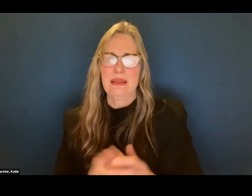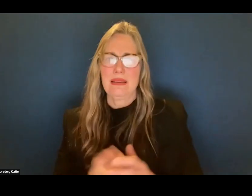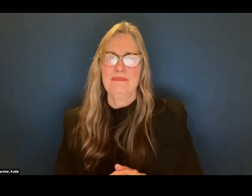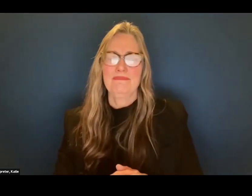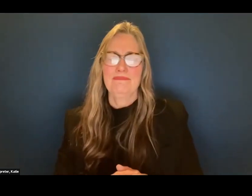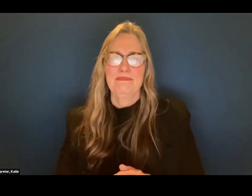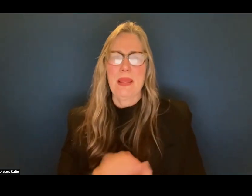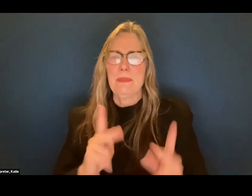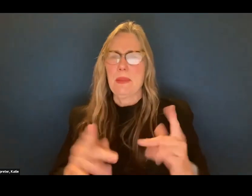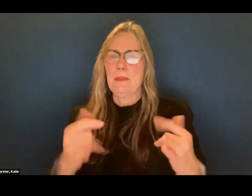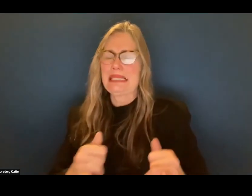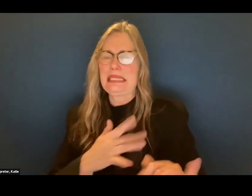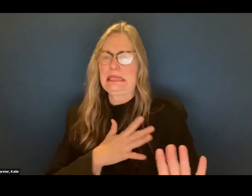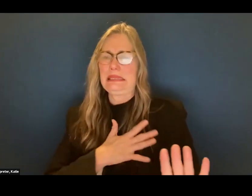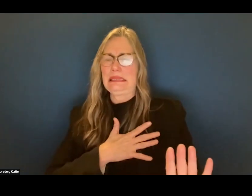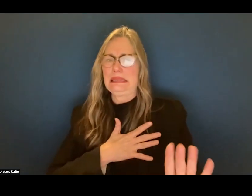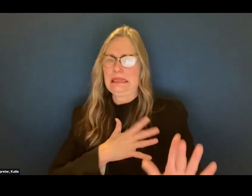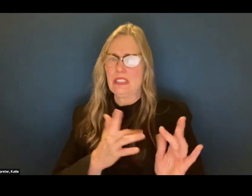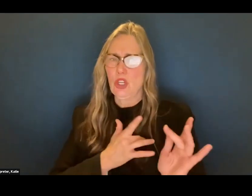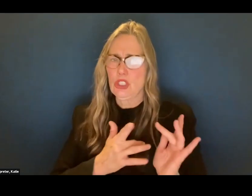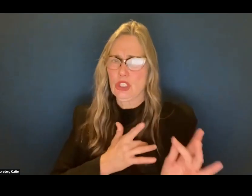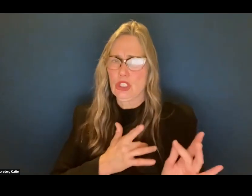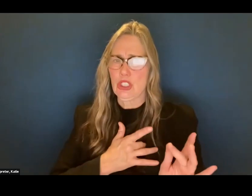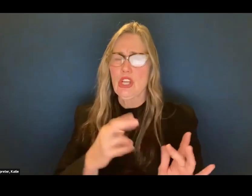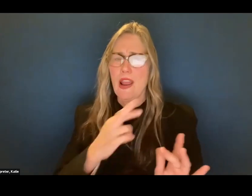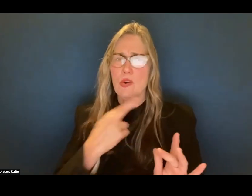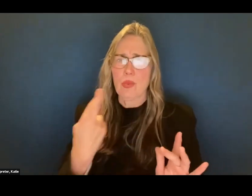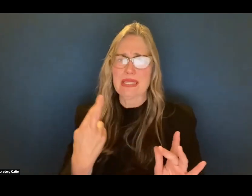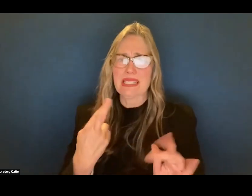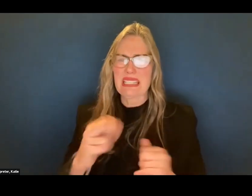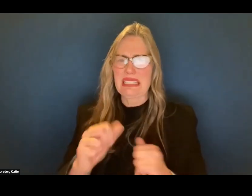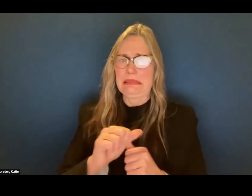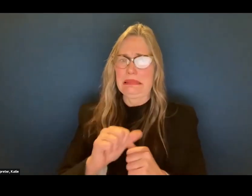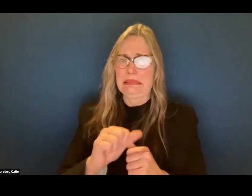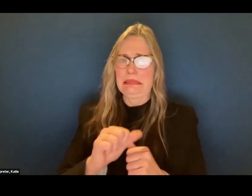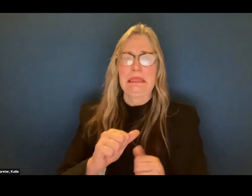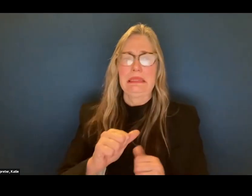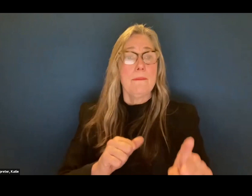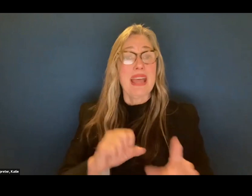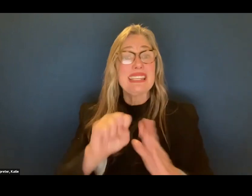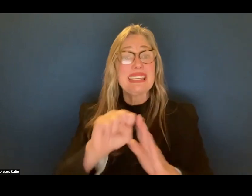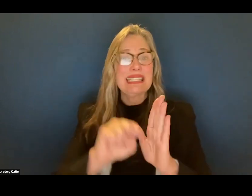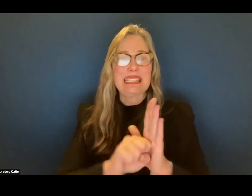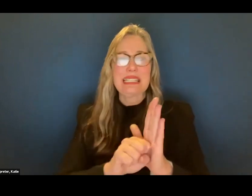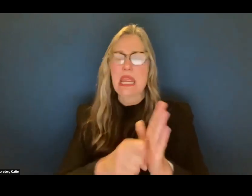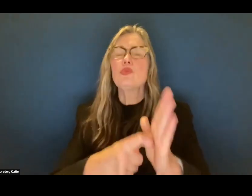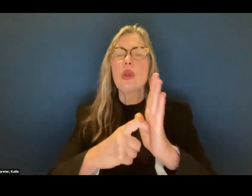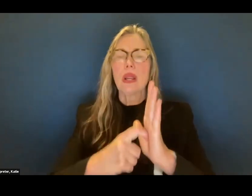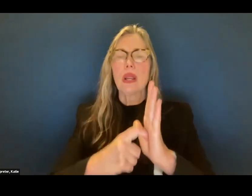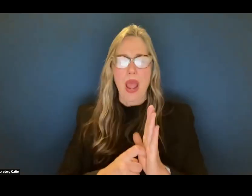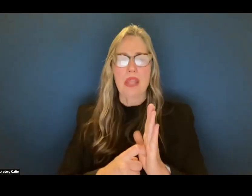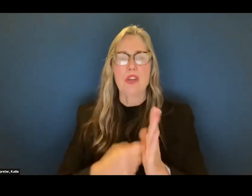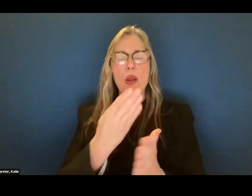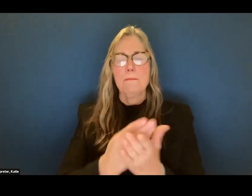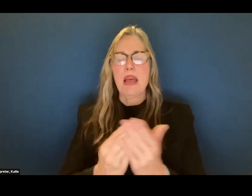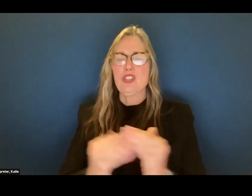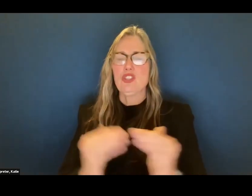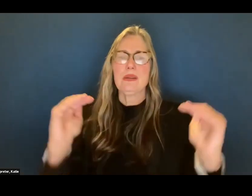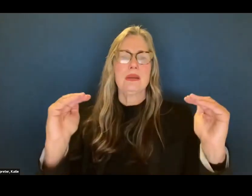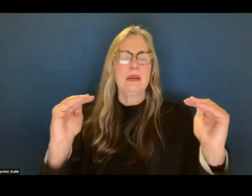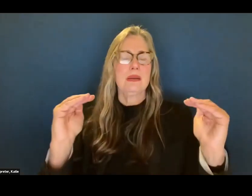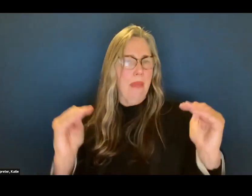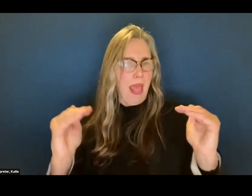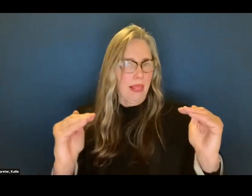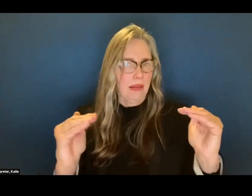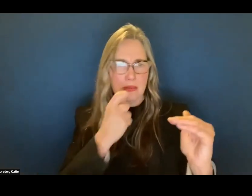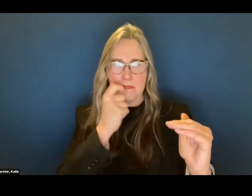please. What we need to remember is in the state budget, we always have to have a balanced budget. The